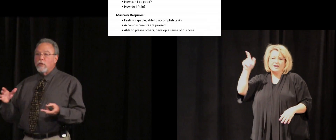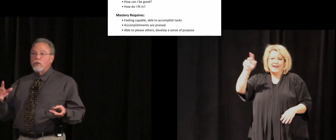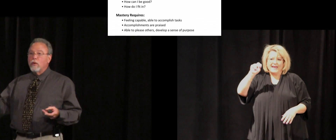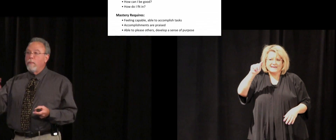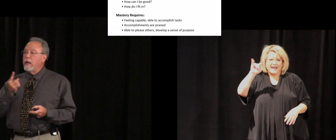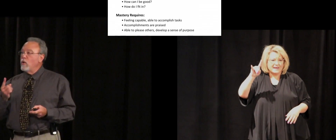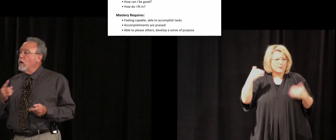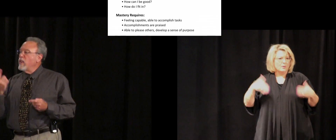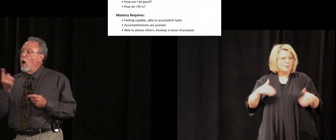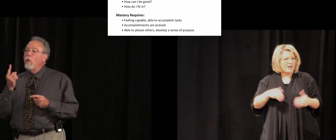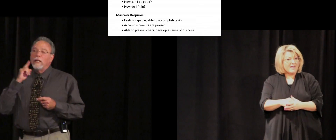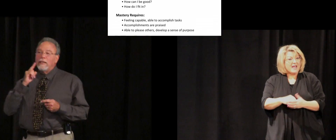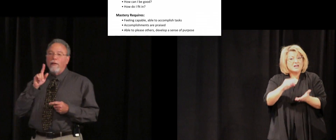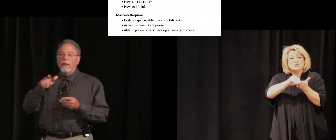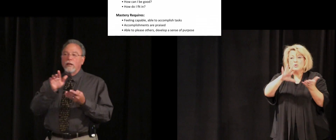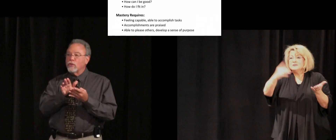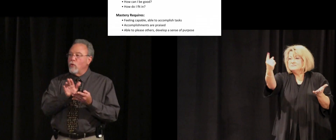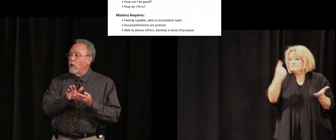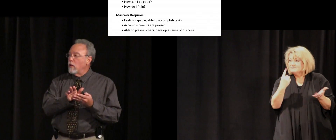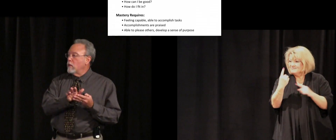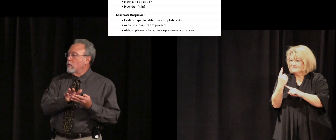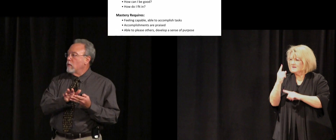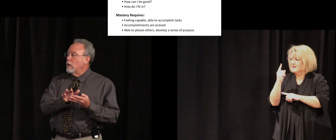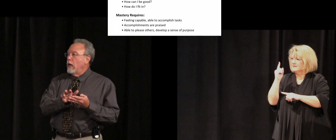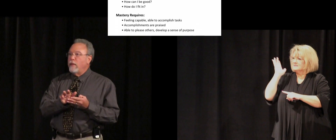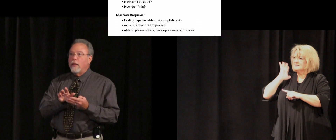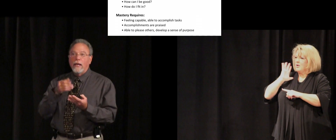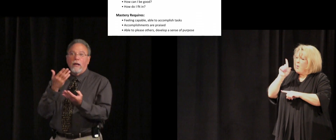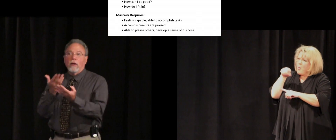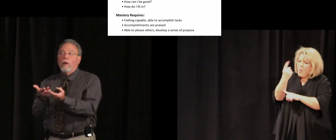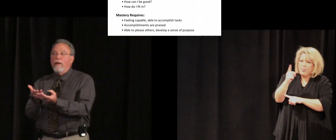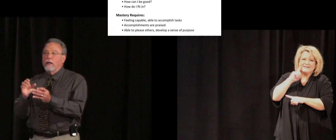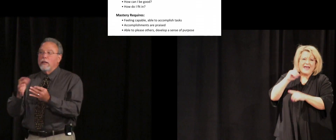So, developing who am I and self-identity,